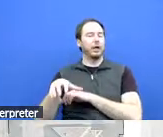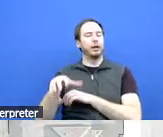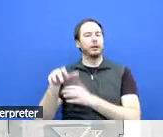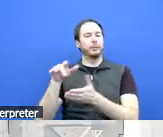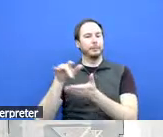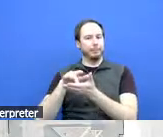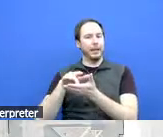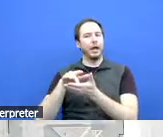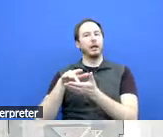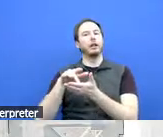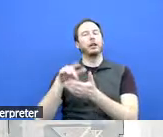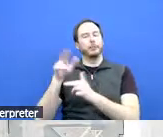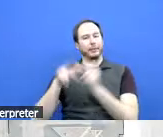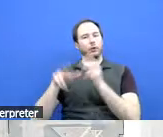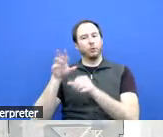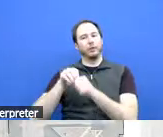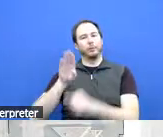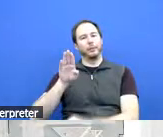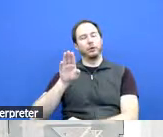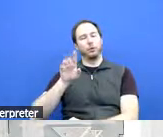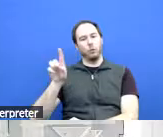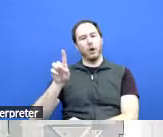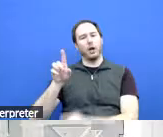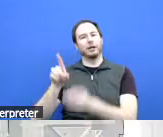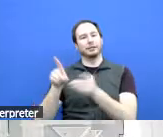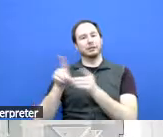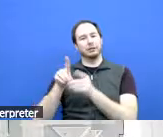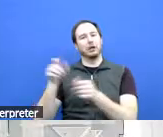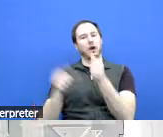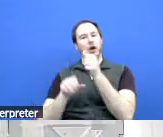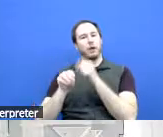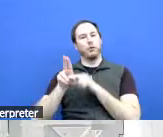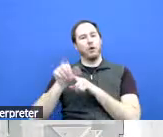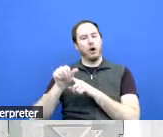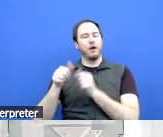a B1 district within the MURA per